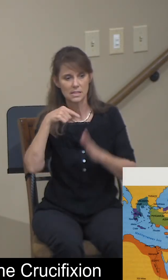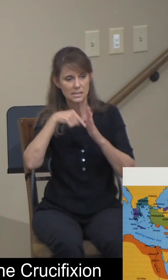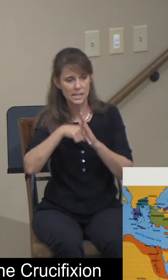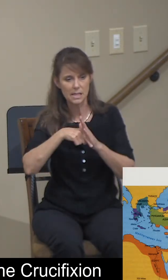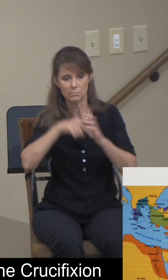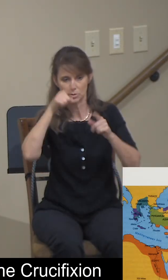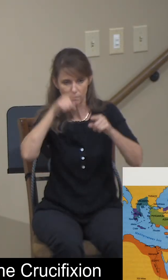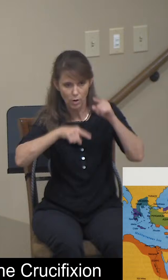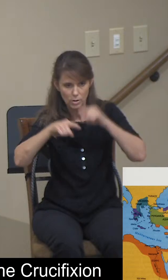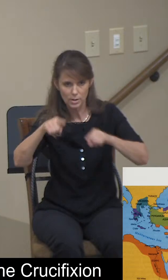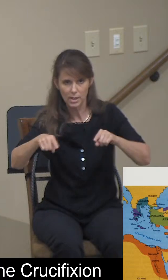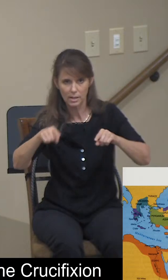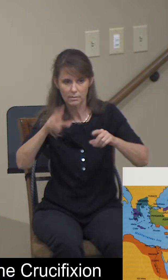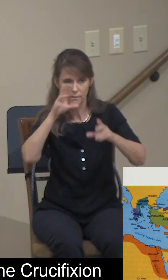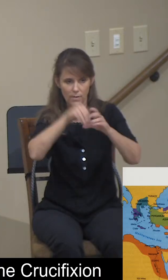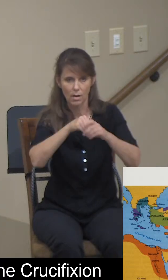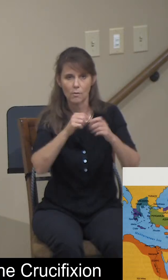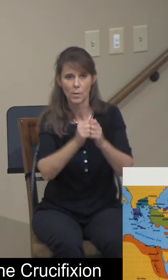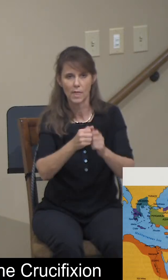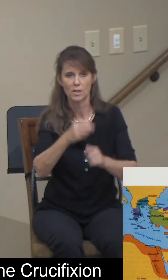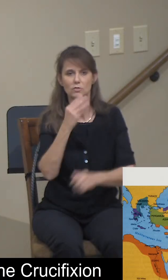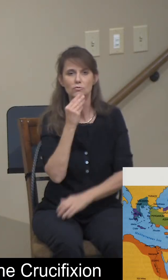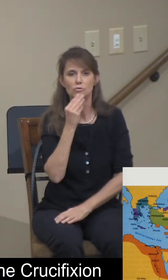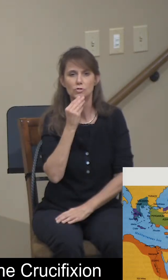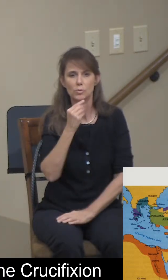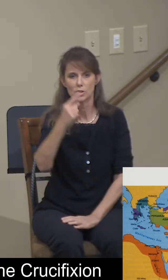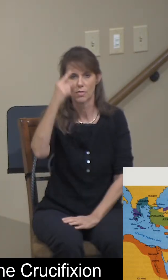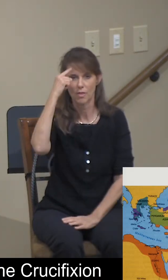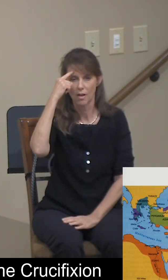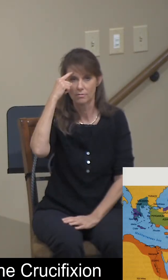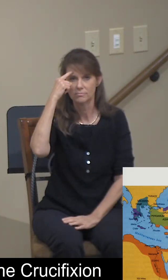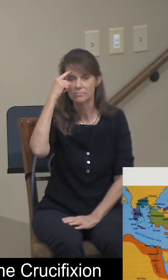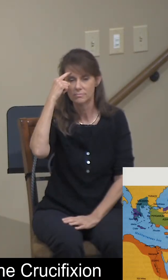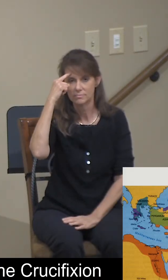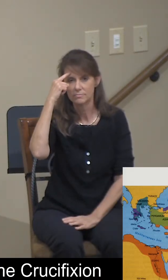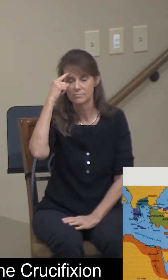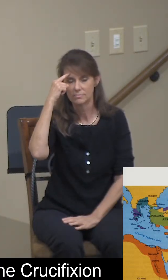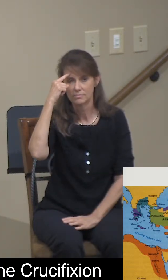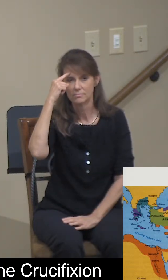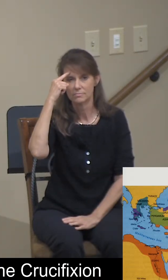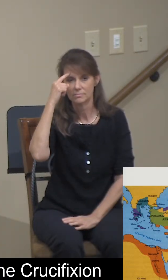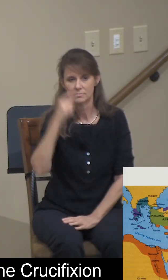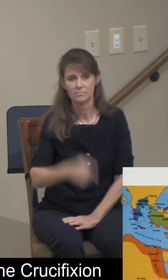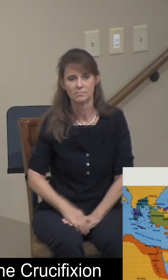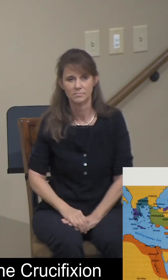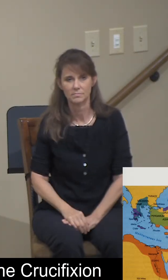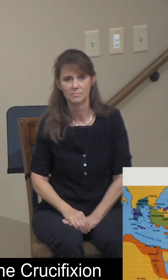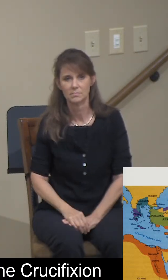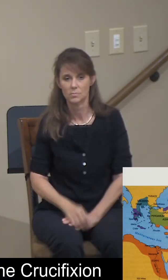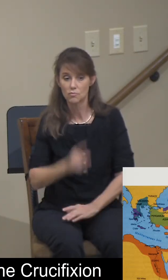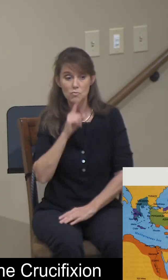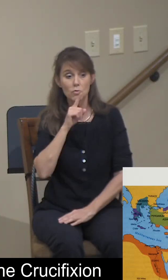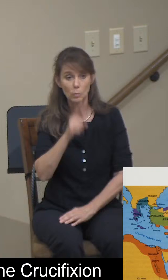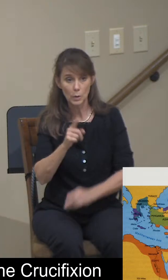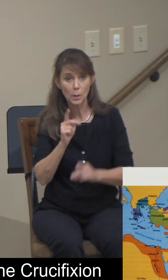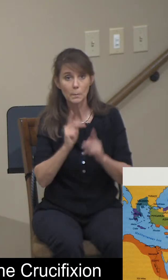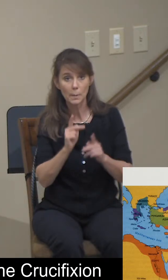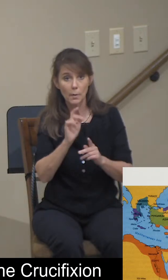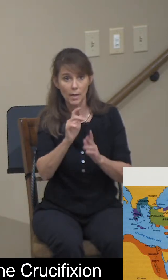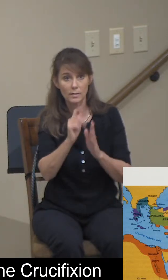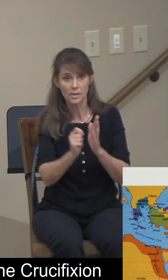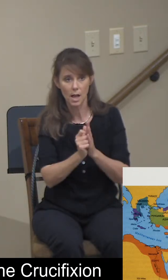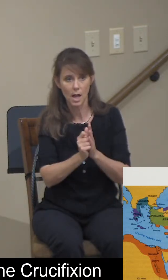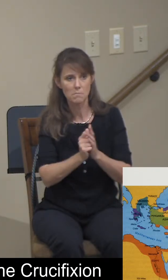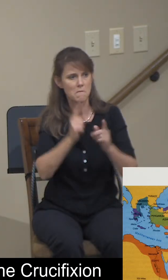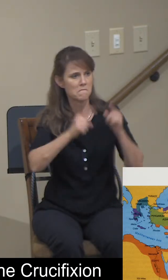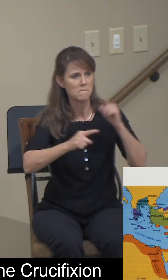in Jewish thought. It's important that we always remember that these events are being undertaken by real people with various